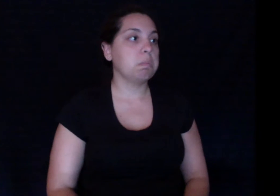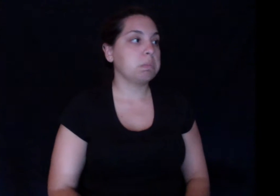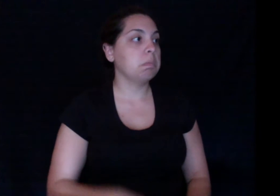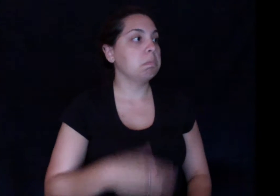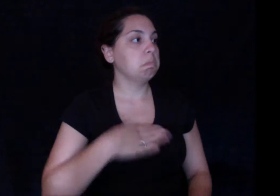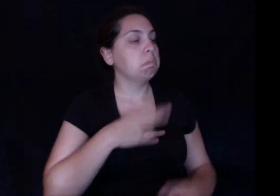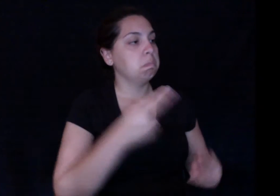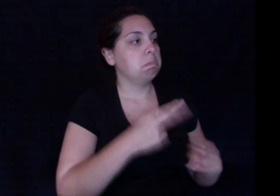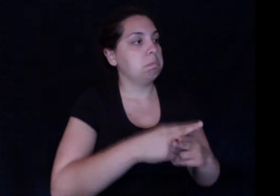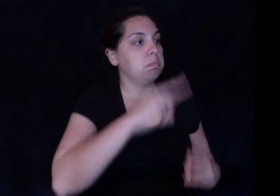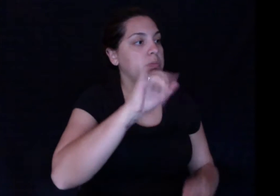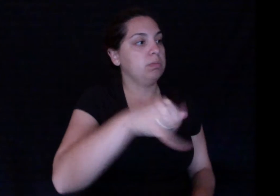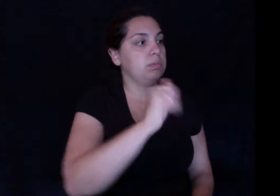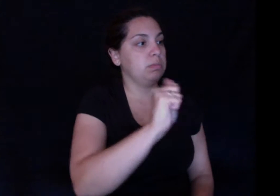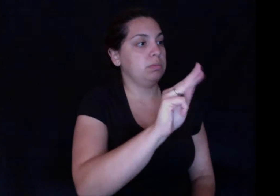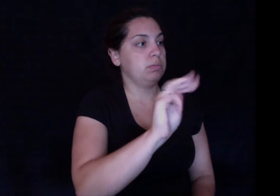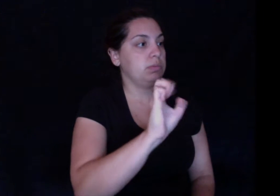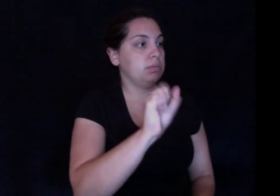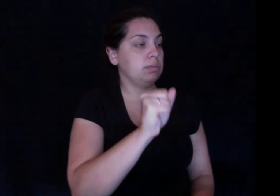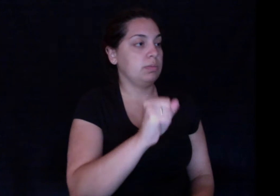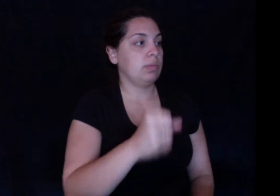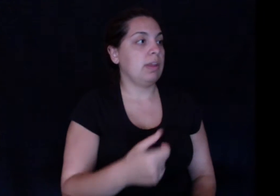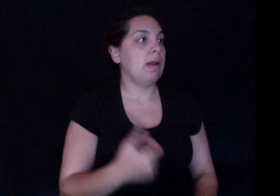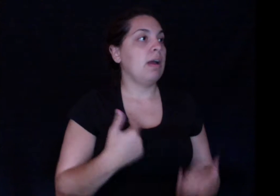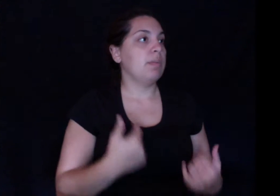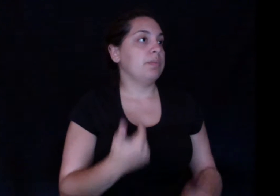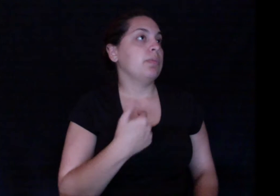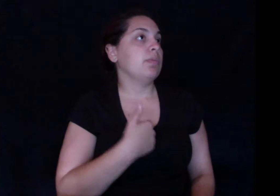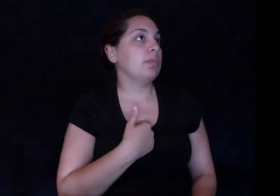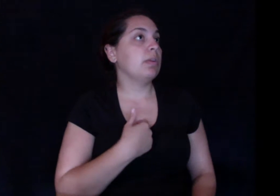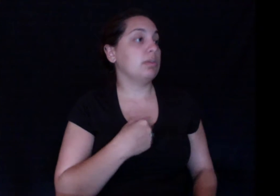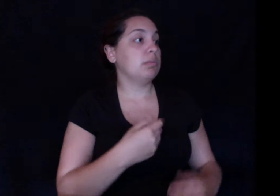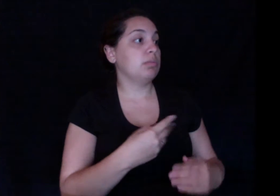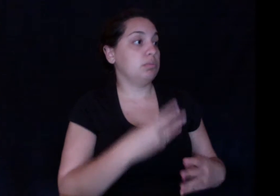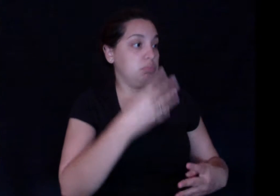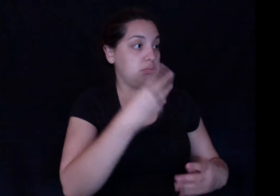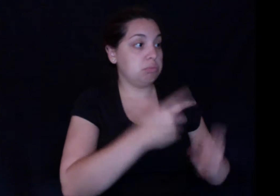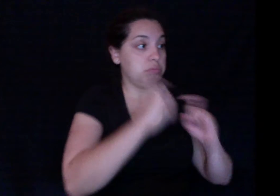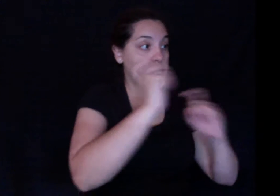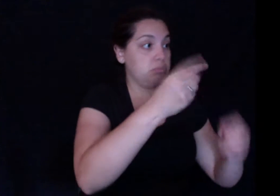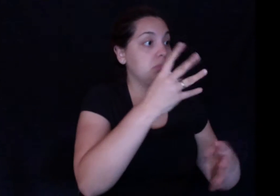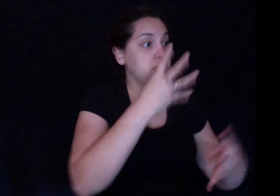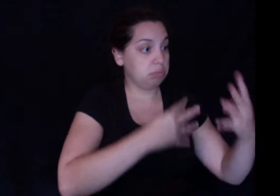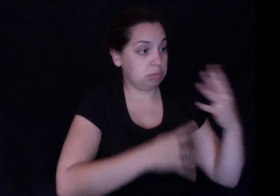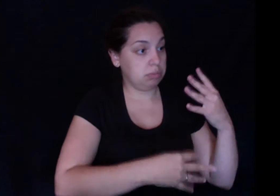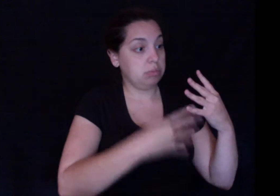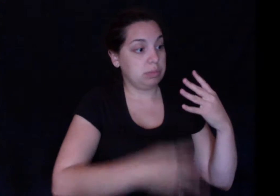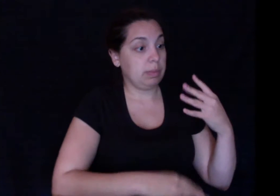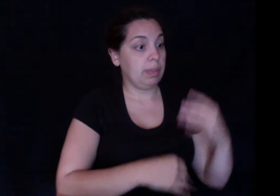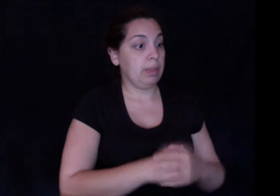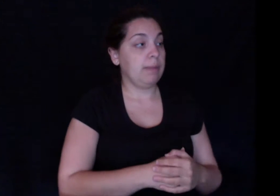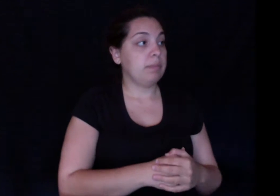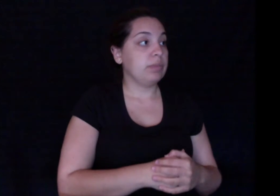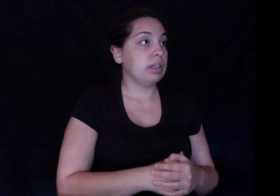your ETF up to $75 for every device that you switch to Ting. For $25 in Ting credit or $25 off a